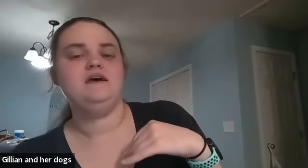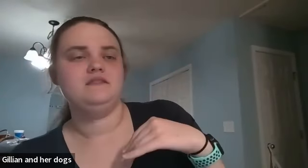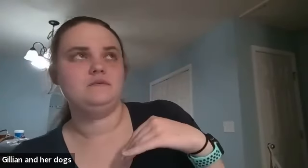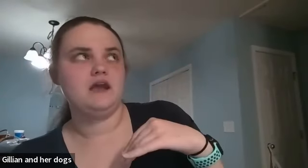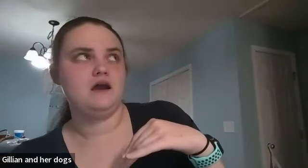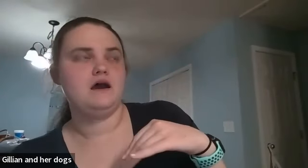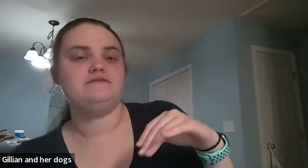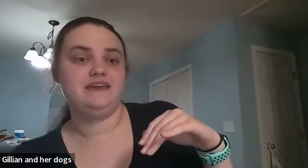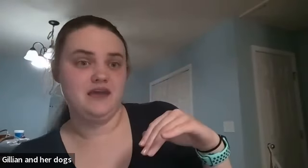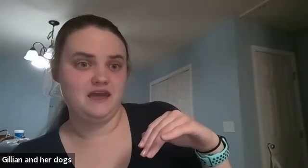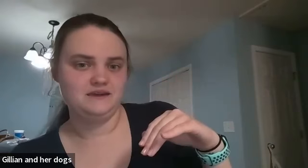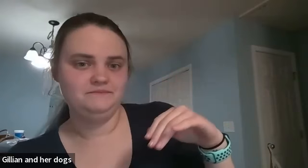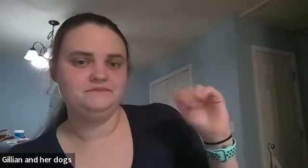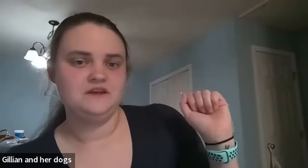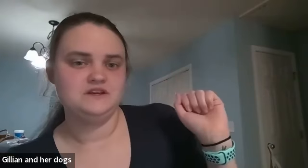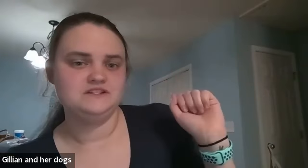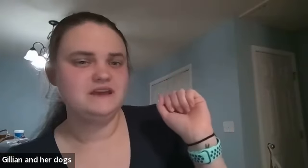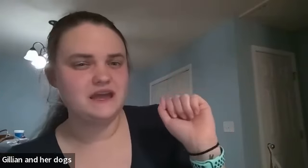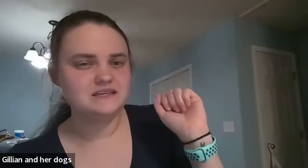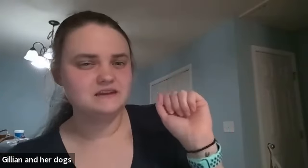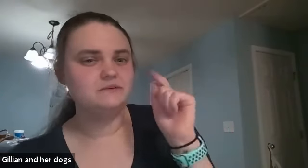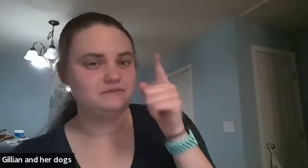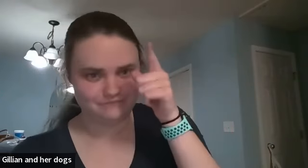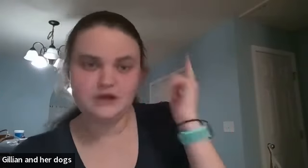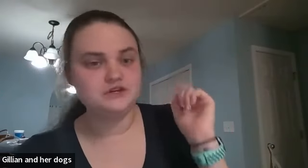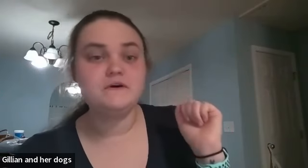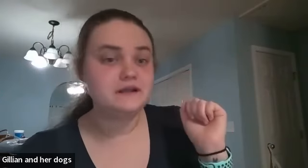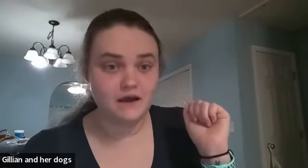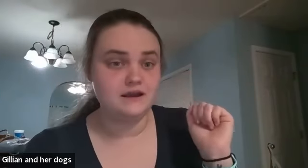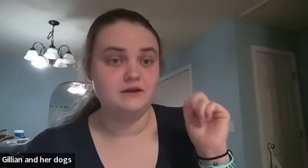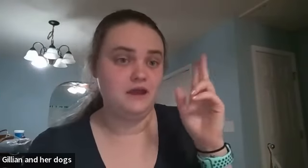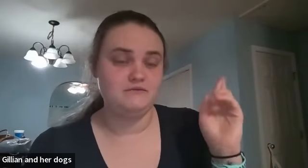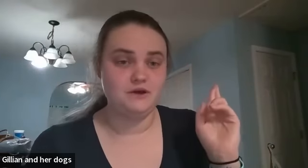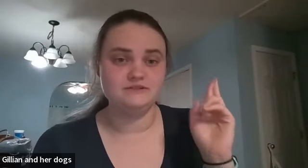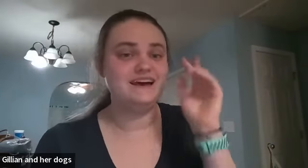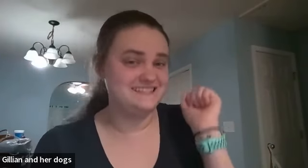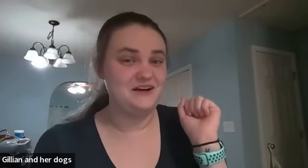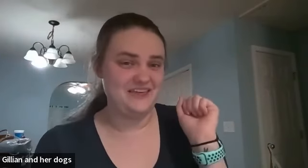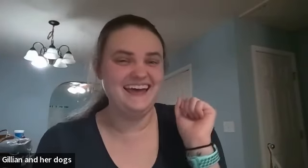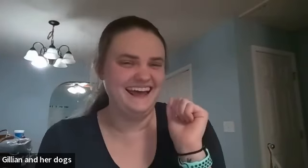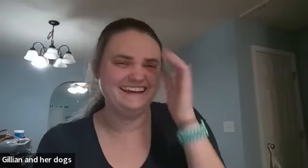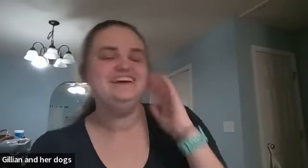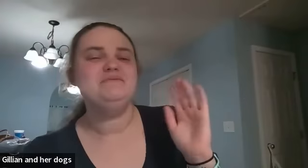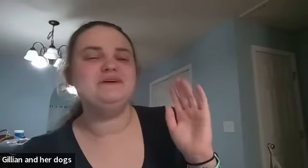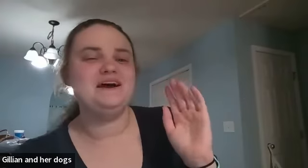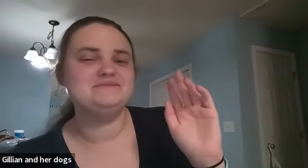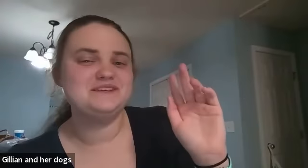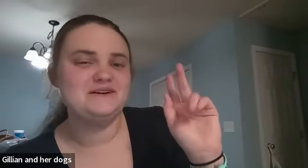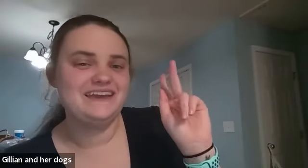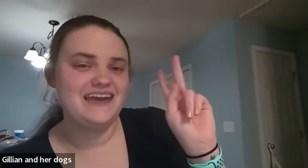Then we have K. So K is kind of a weird, well, you've already got it. Okay, Rose, I saw that. But so K